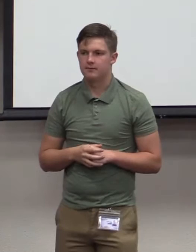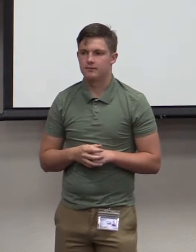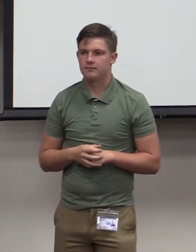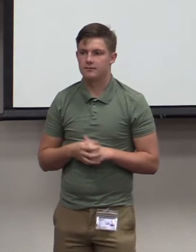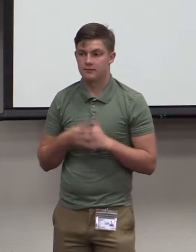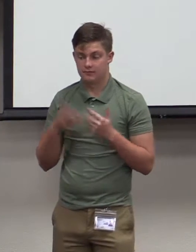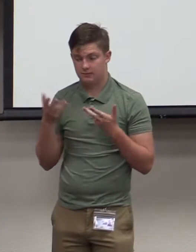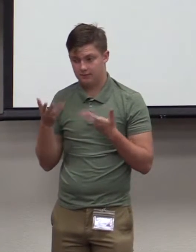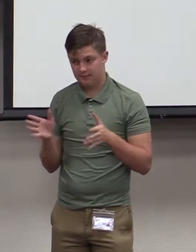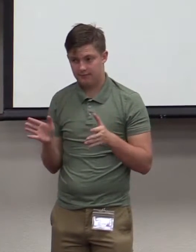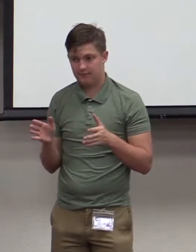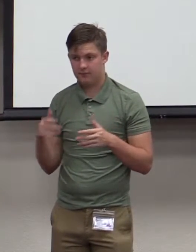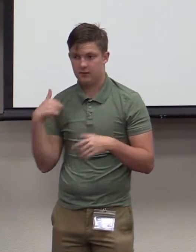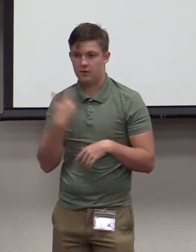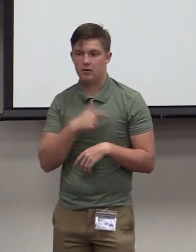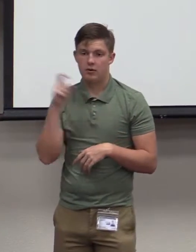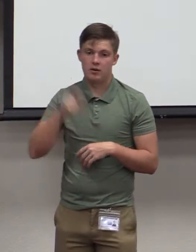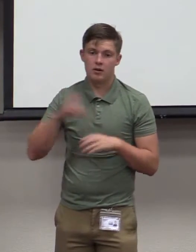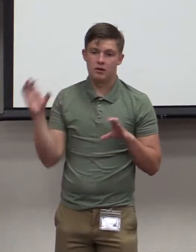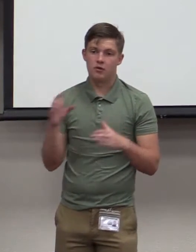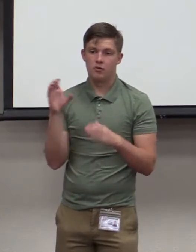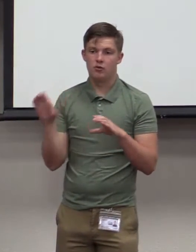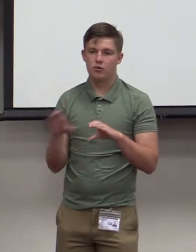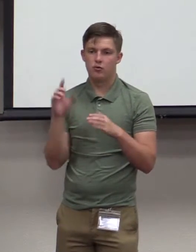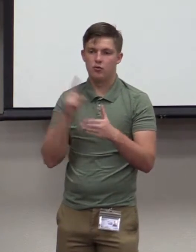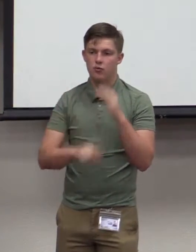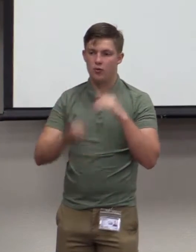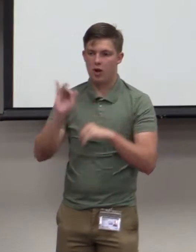So then, we have to do what James says.